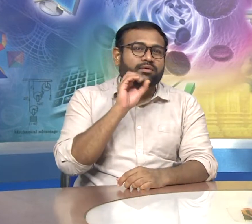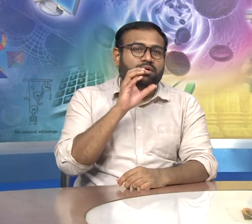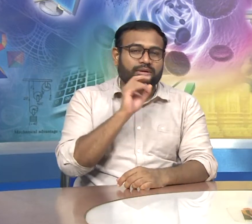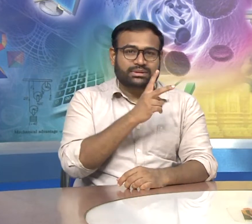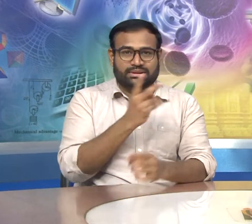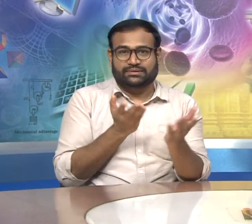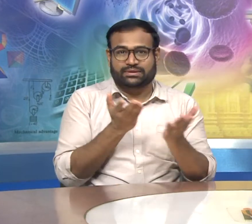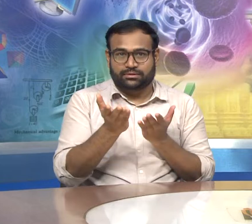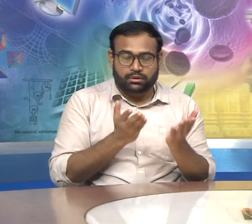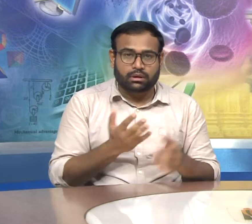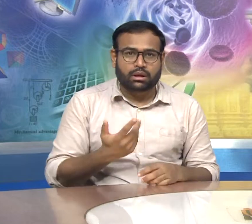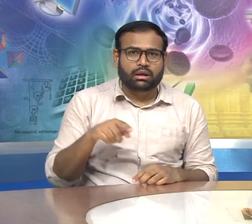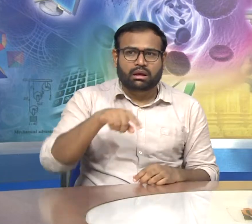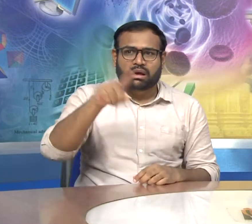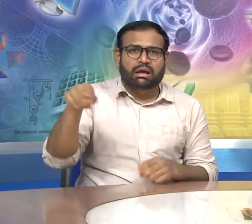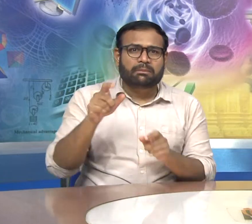Next is information service,